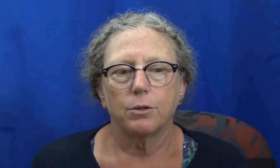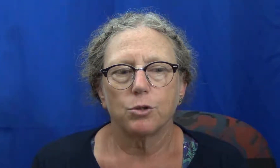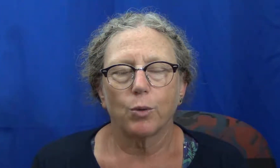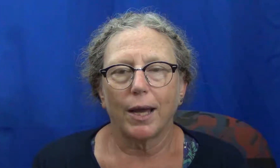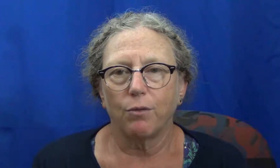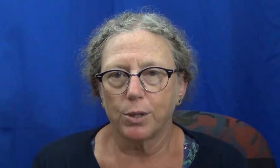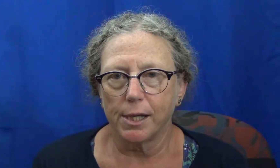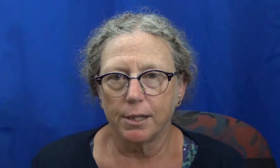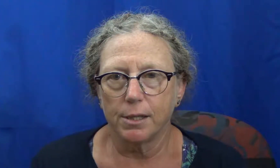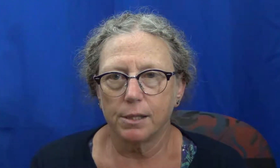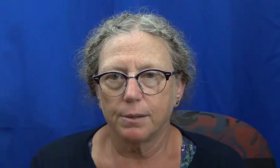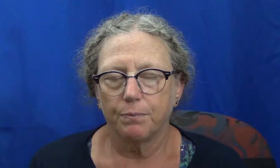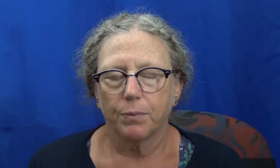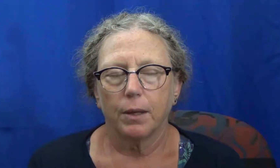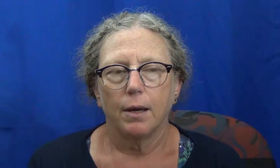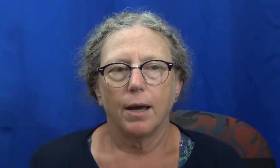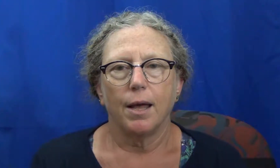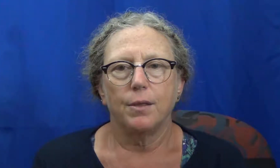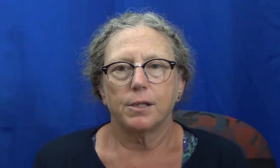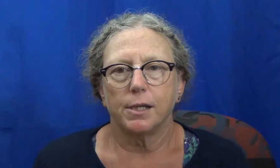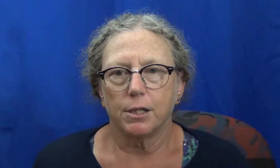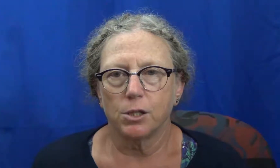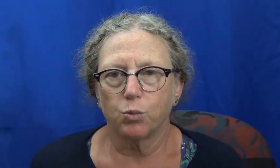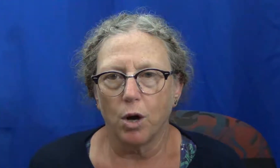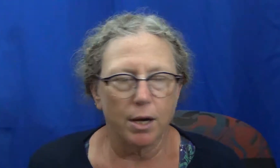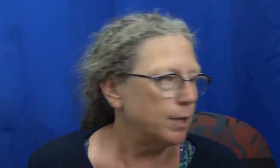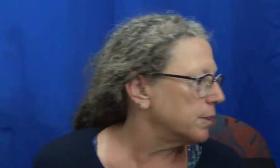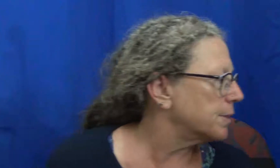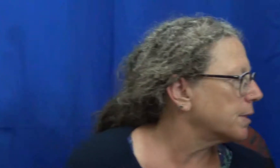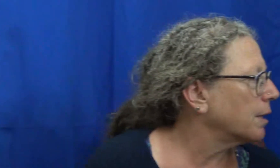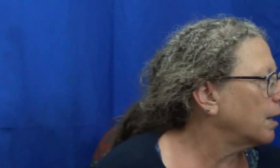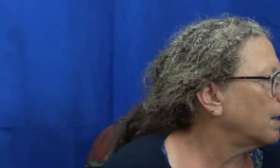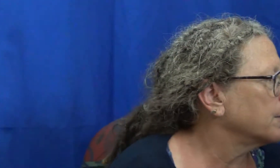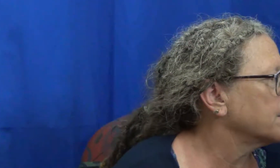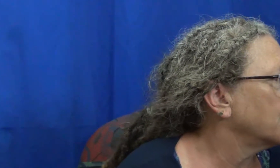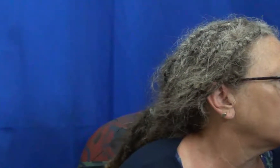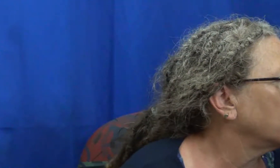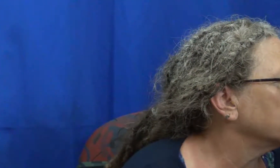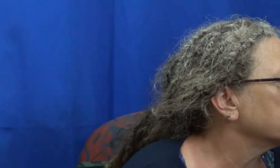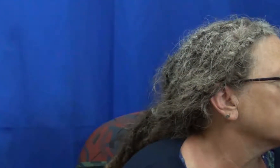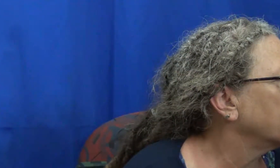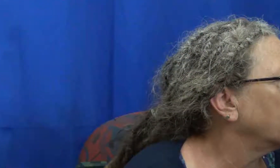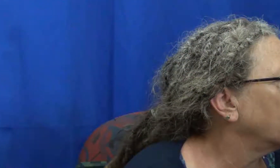So I gave you a sentence, and the sentence was, I'll say it again.